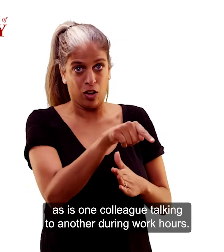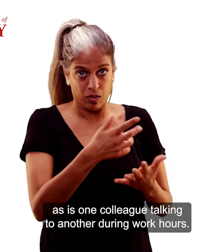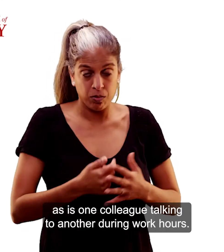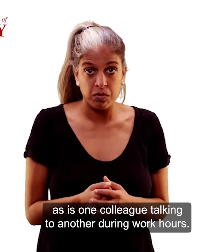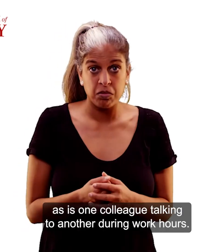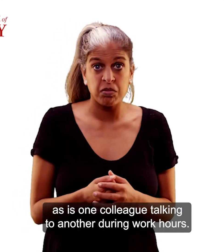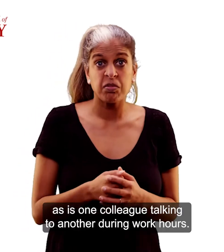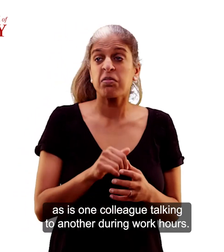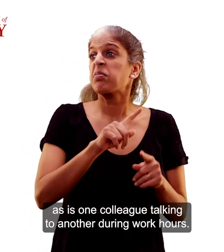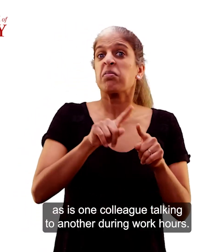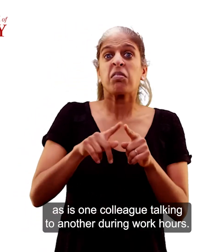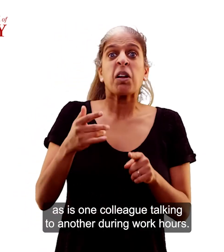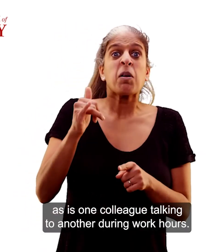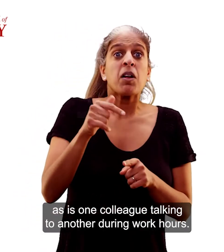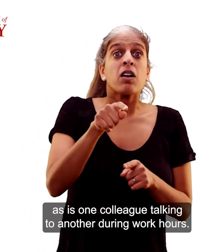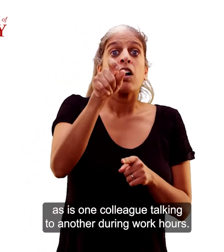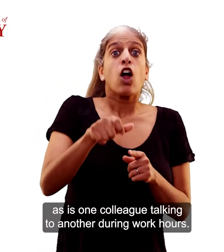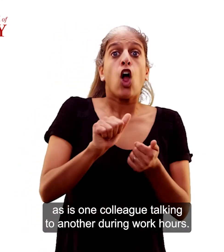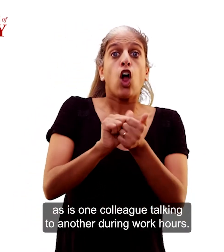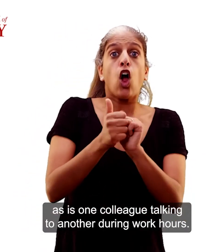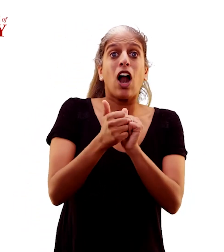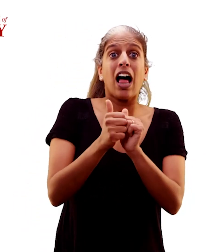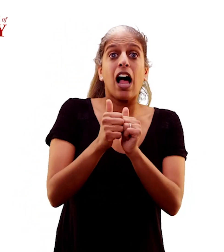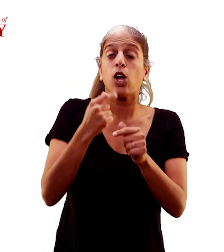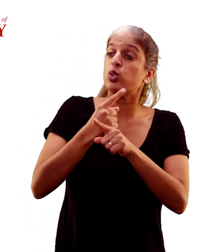one colleague talking to another during work hours.